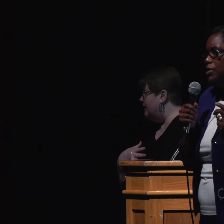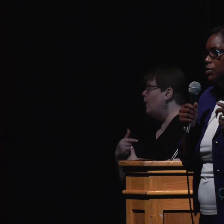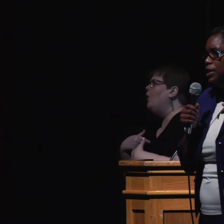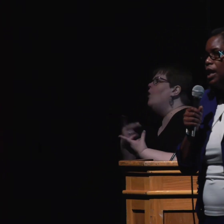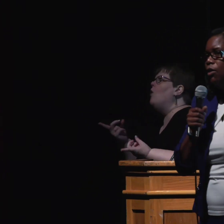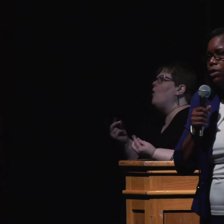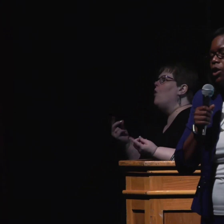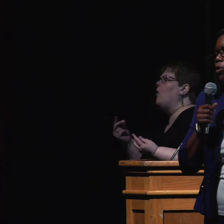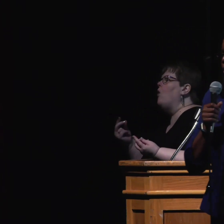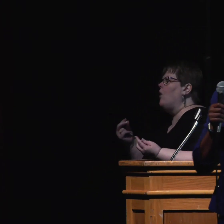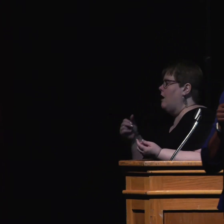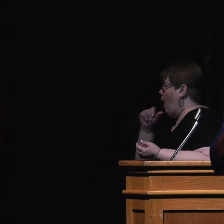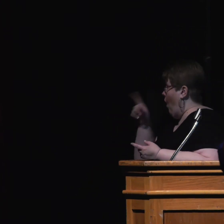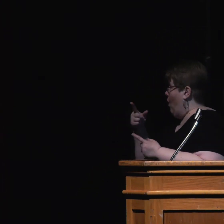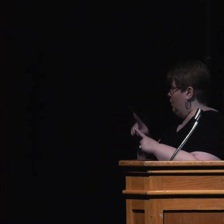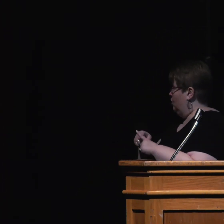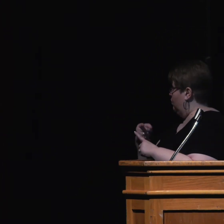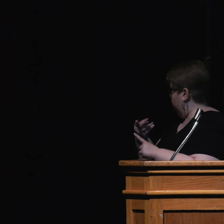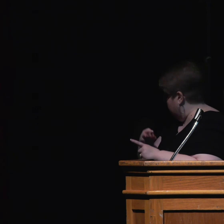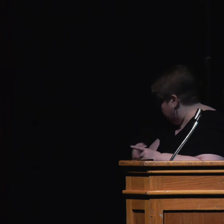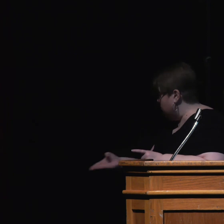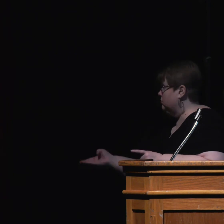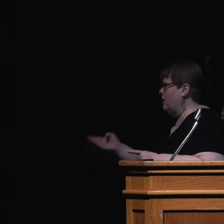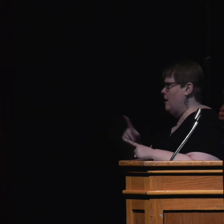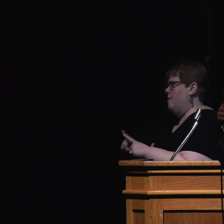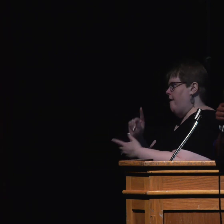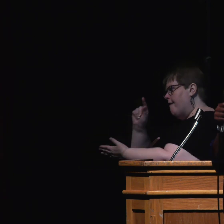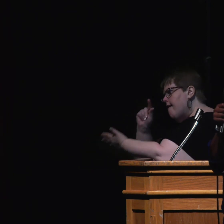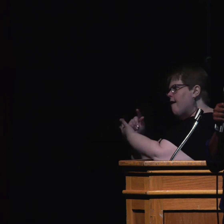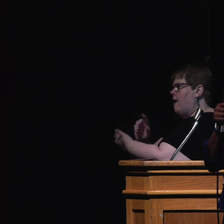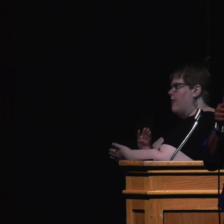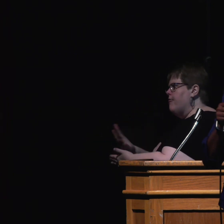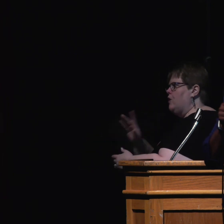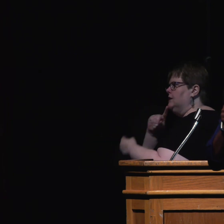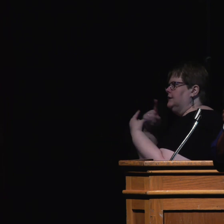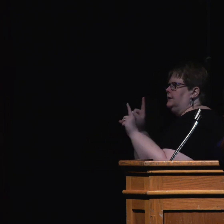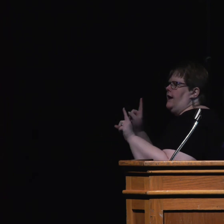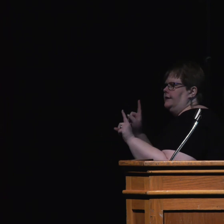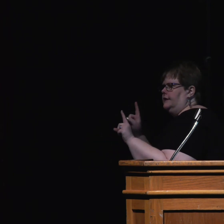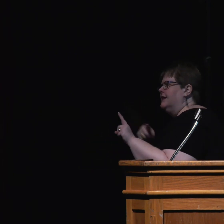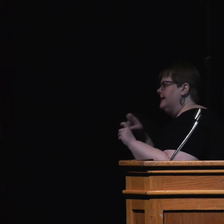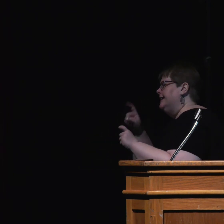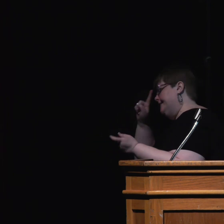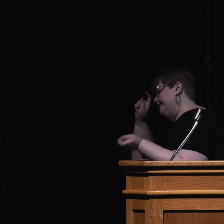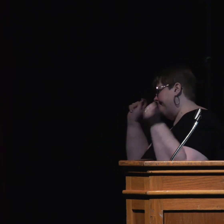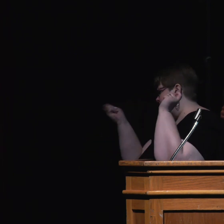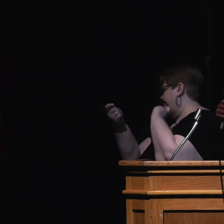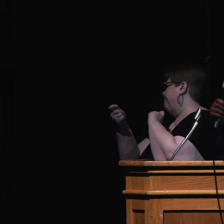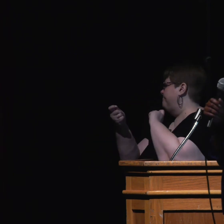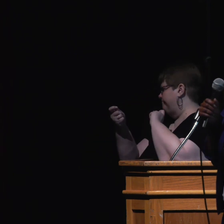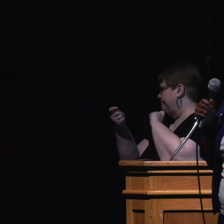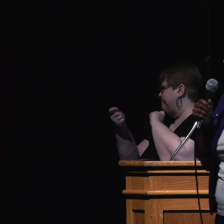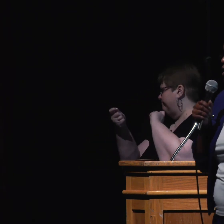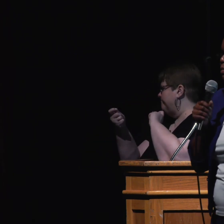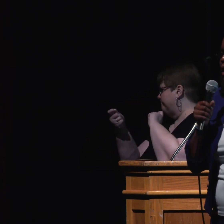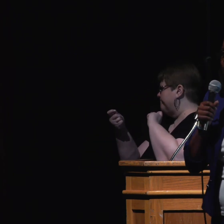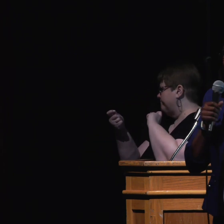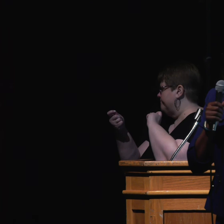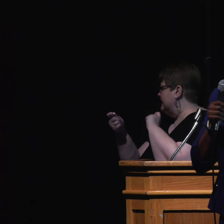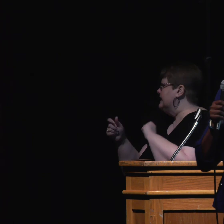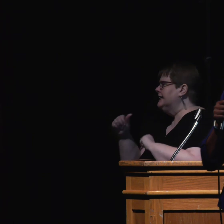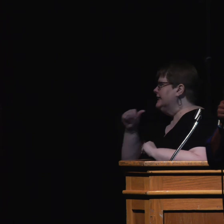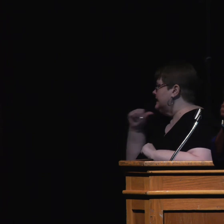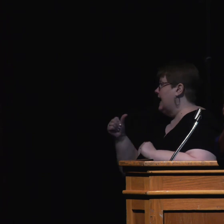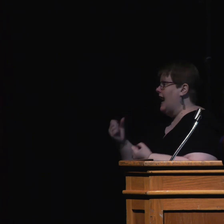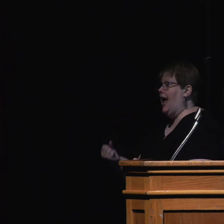can we do to not only open the door, but guarantee success? So we need to change our mindset. It shouldn't be